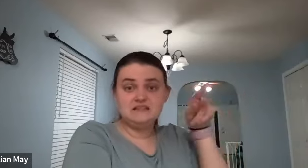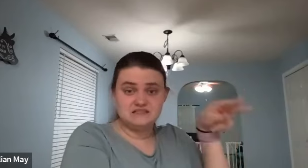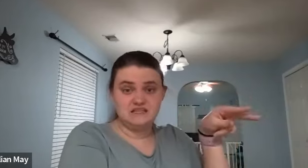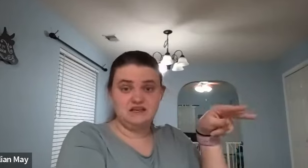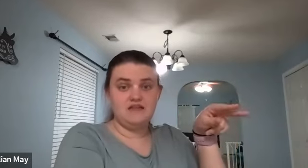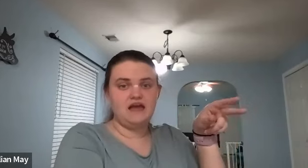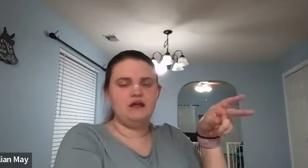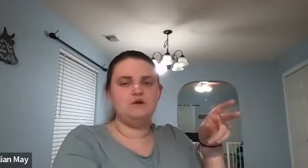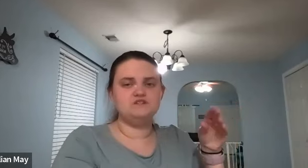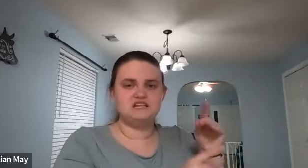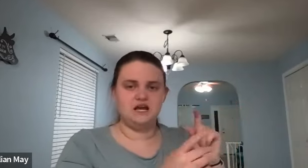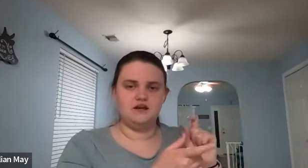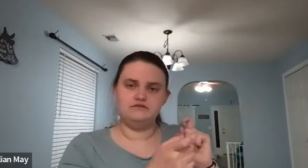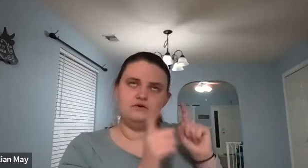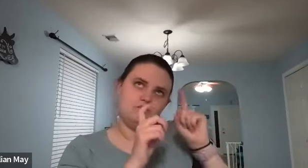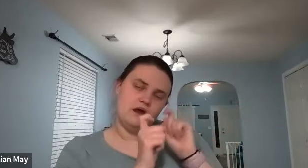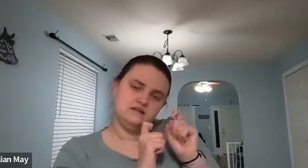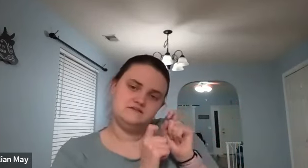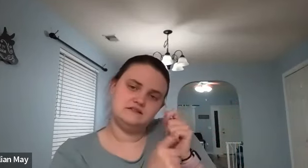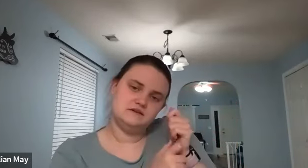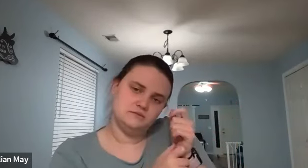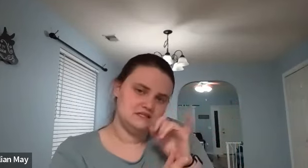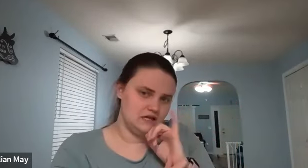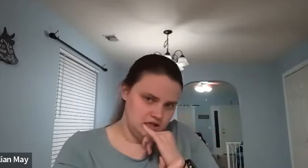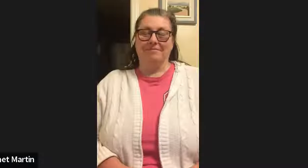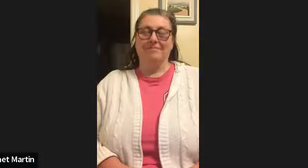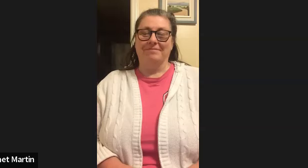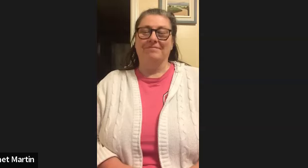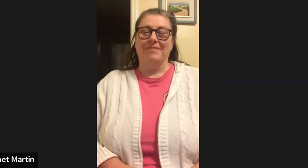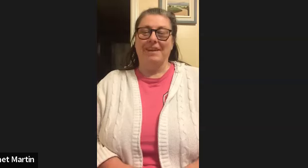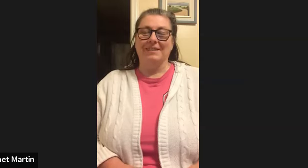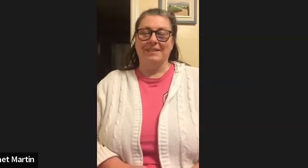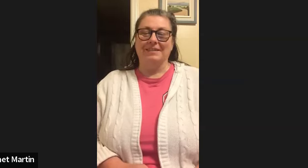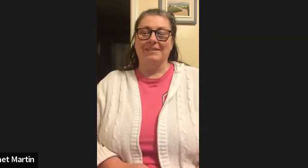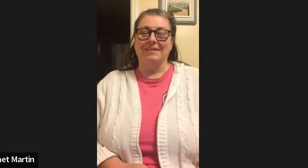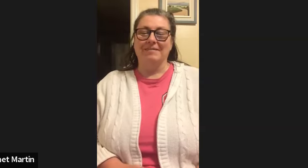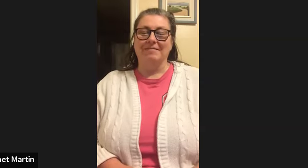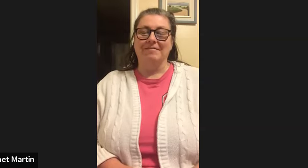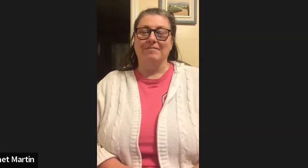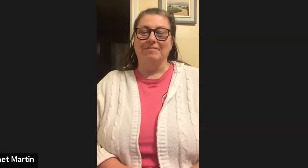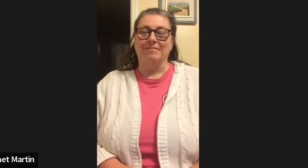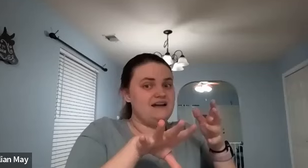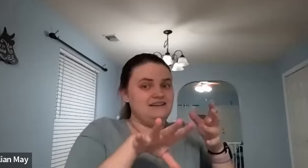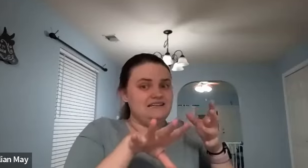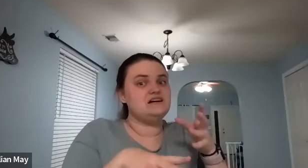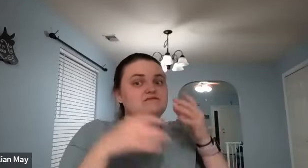can see in that way, he almost can kind of correct if it's a little mistake, you know? Yeah. So even though he's not